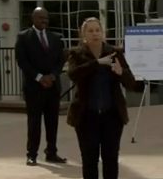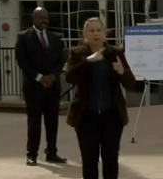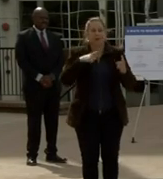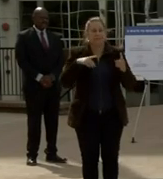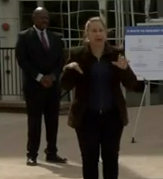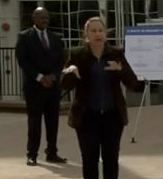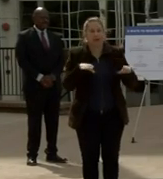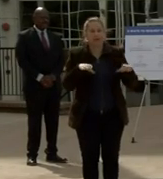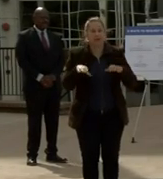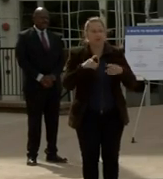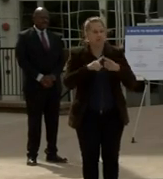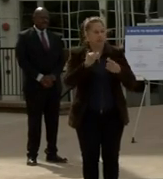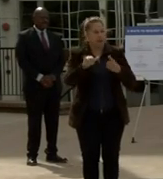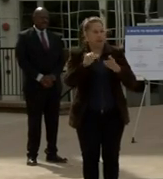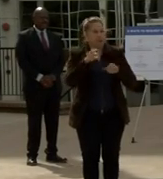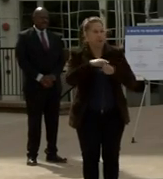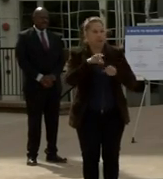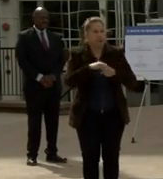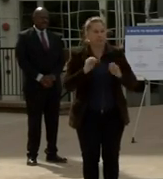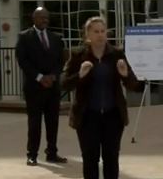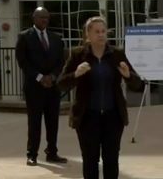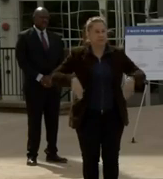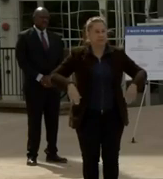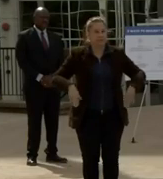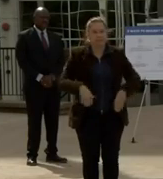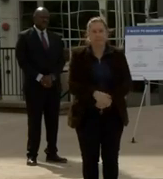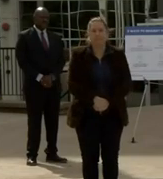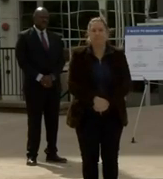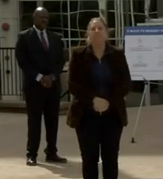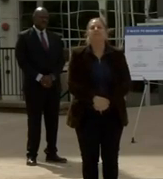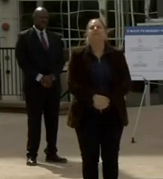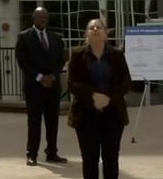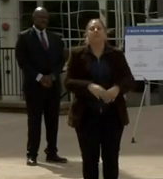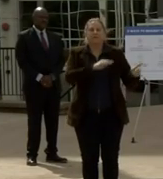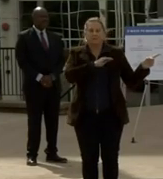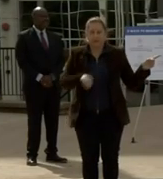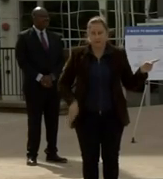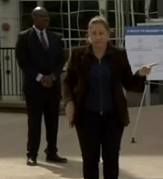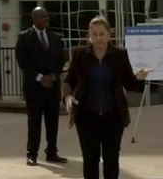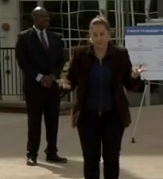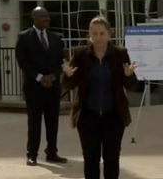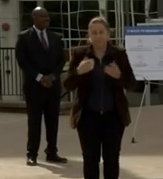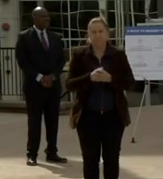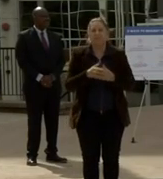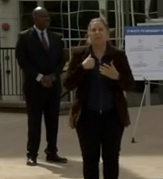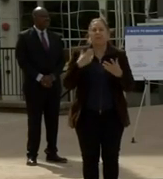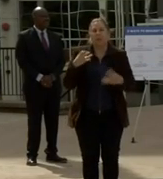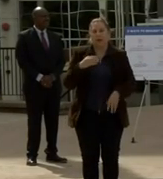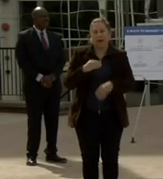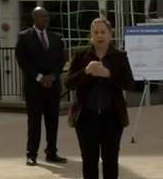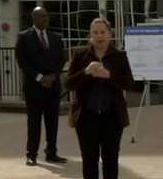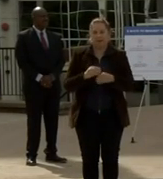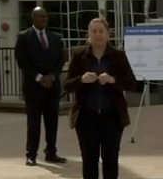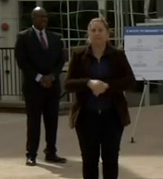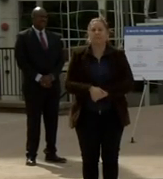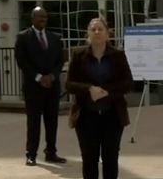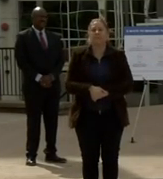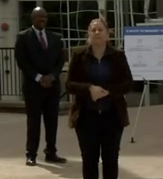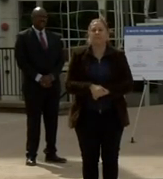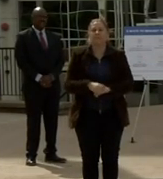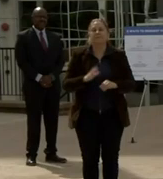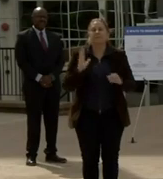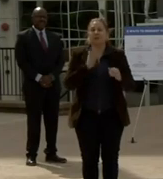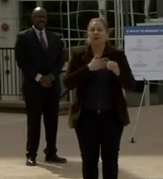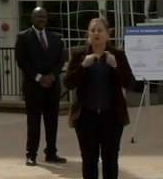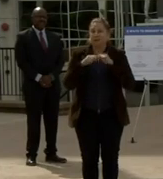Let me just mention one thing, that our team has worked